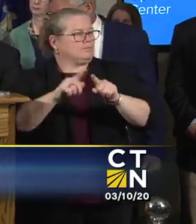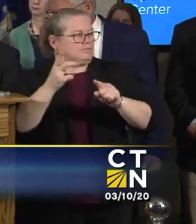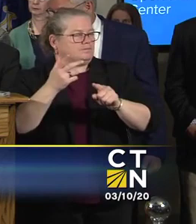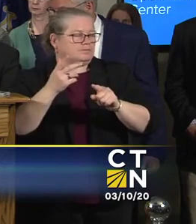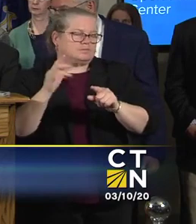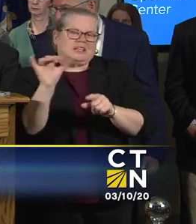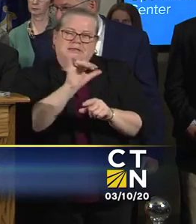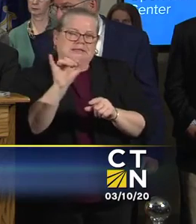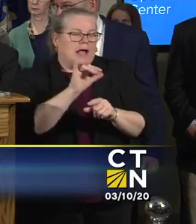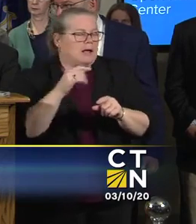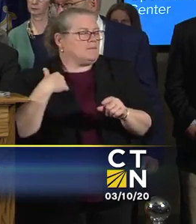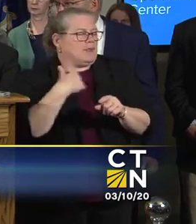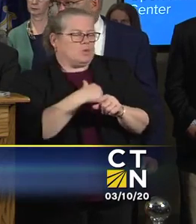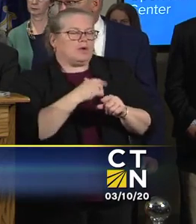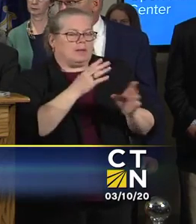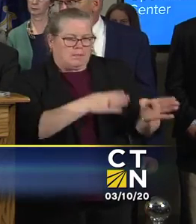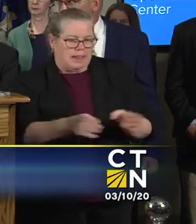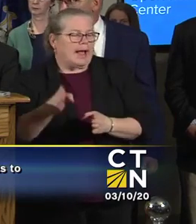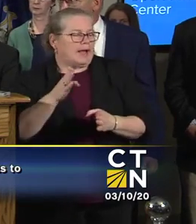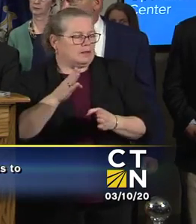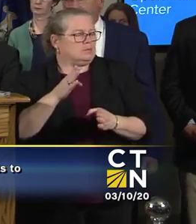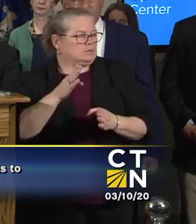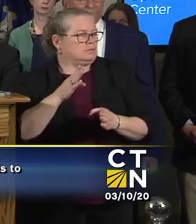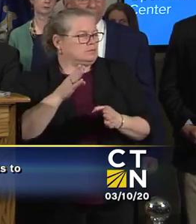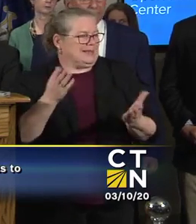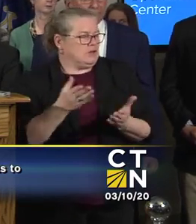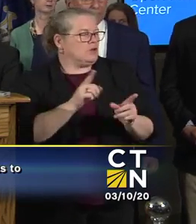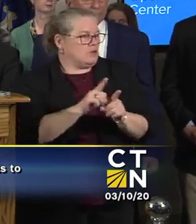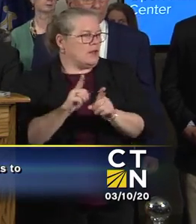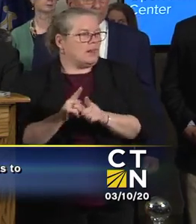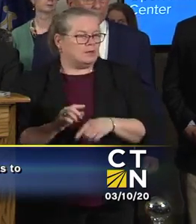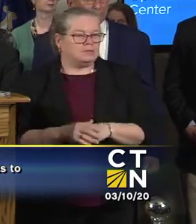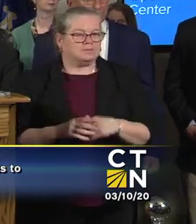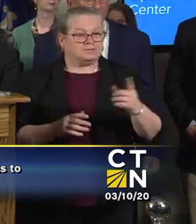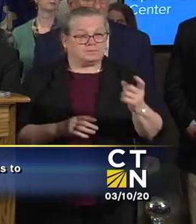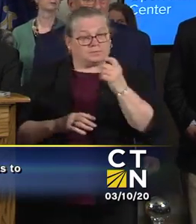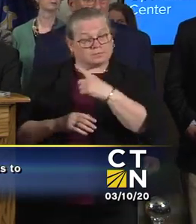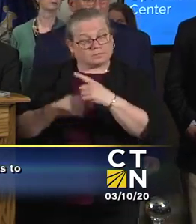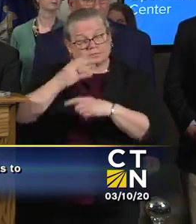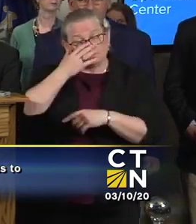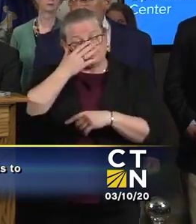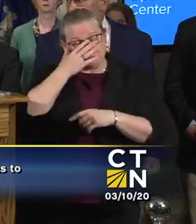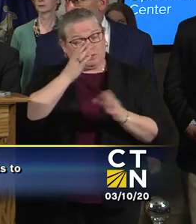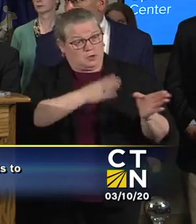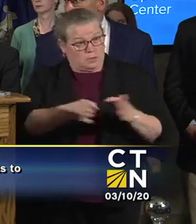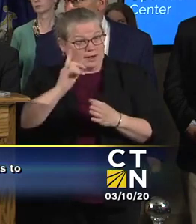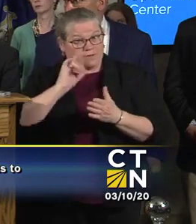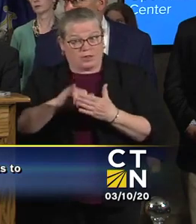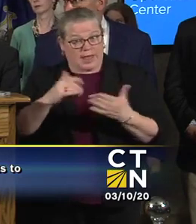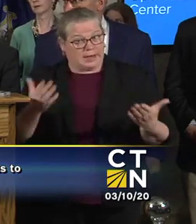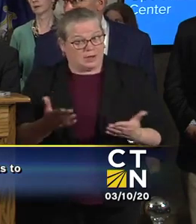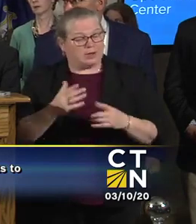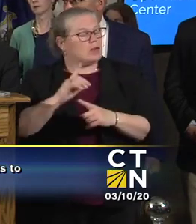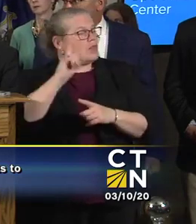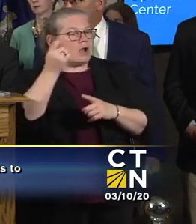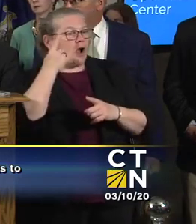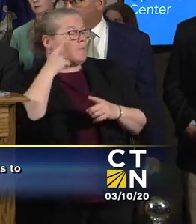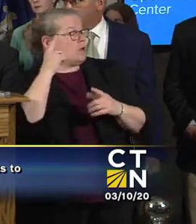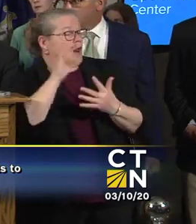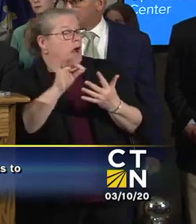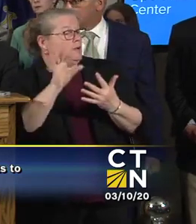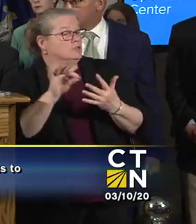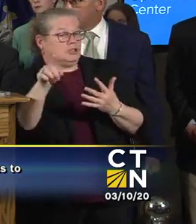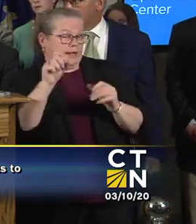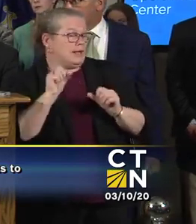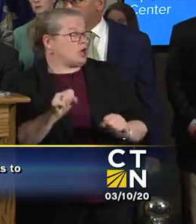up and are planning for in state as well. You're planning to have that possibly happen here, just in The case? governor always has the option to call up